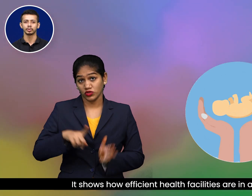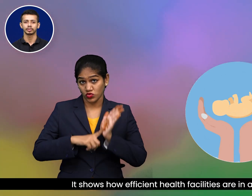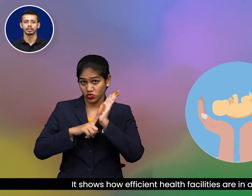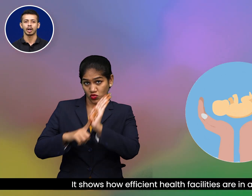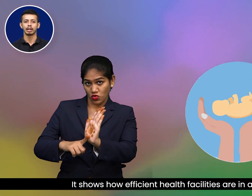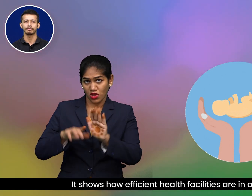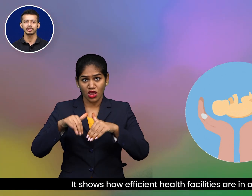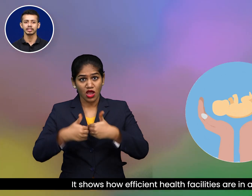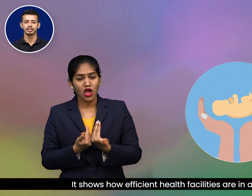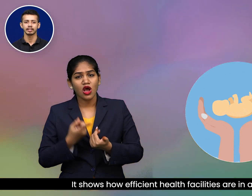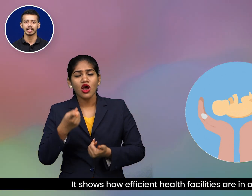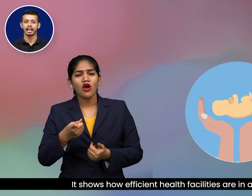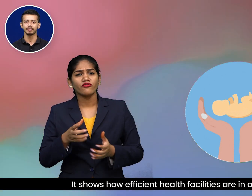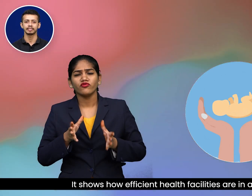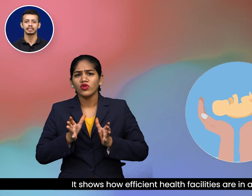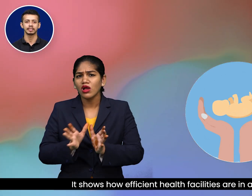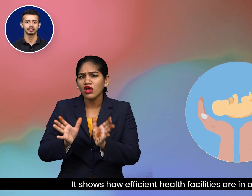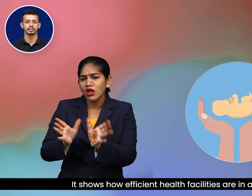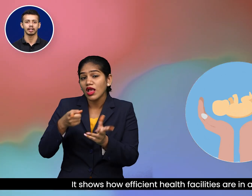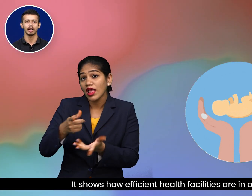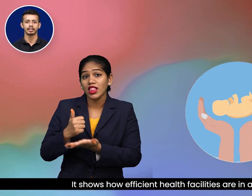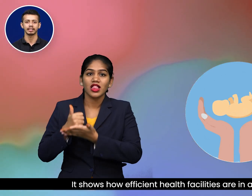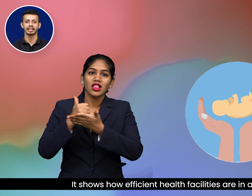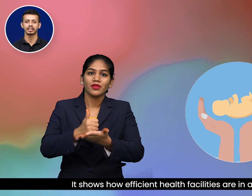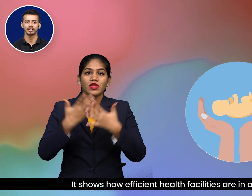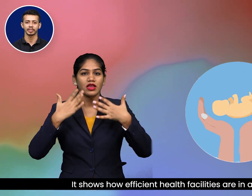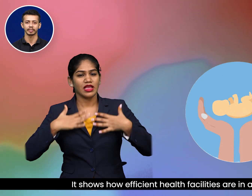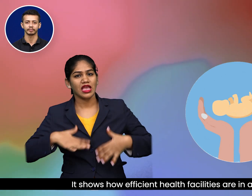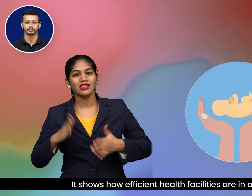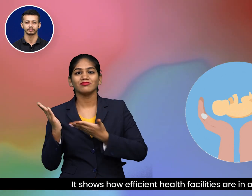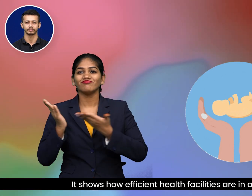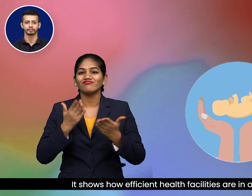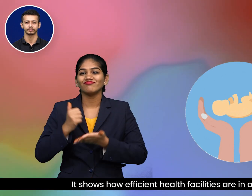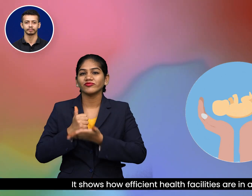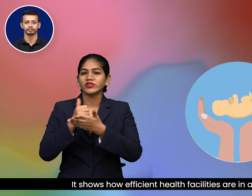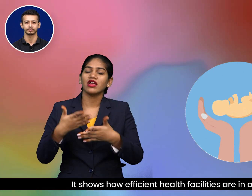It shows how efficient health facilities are in any country.